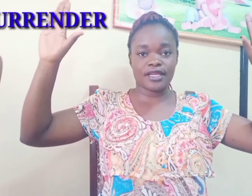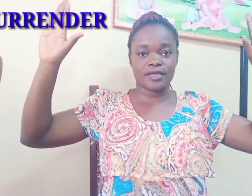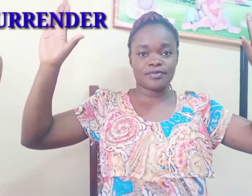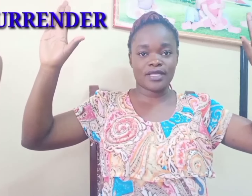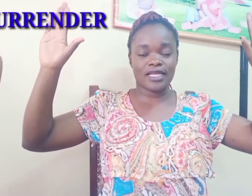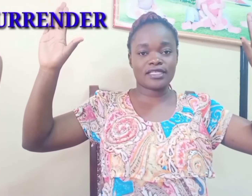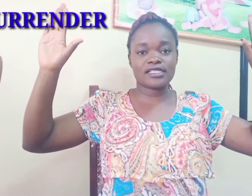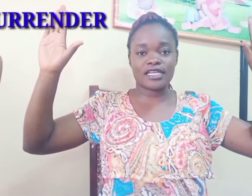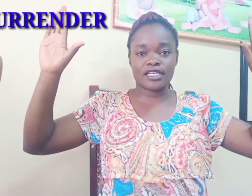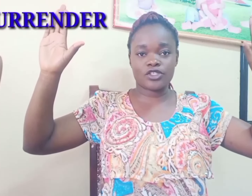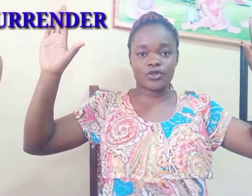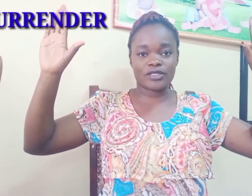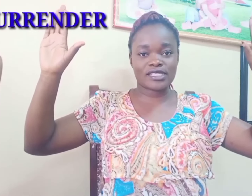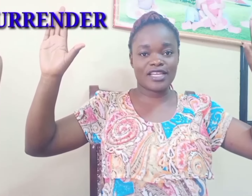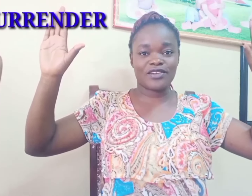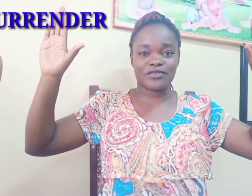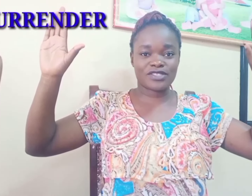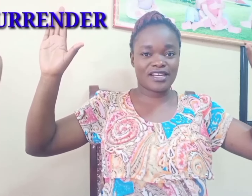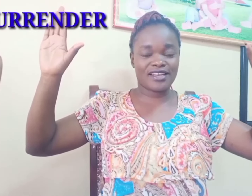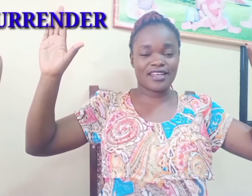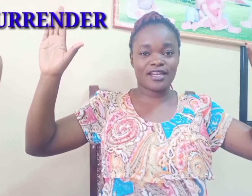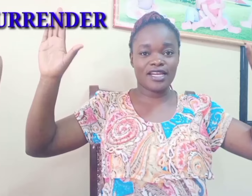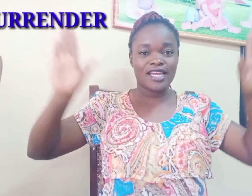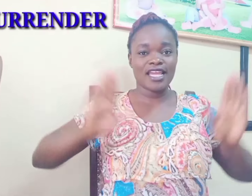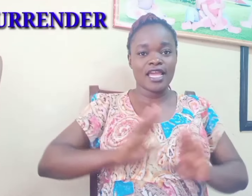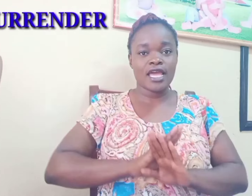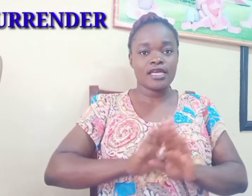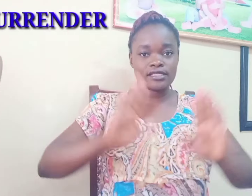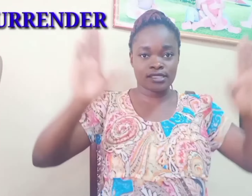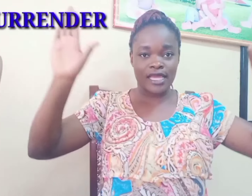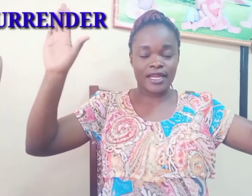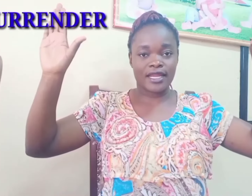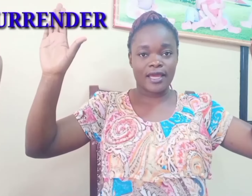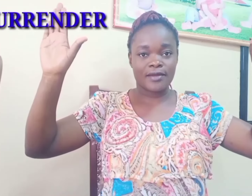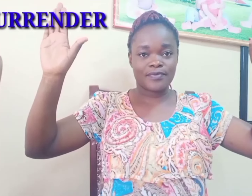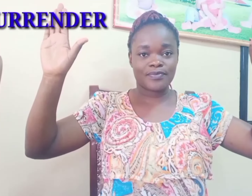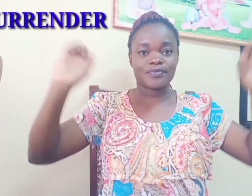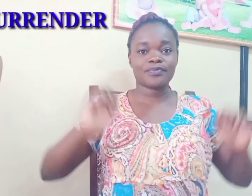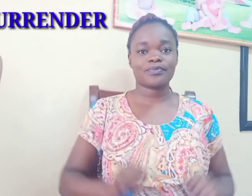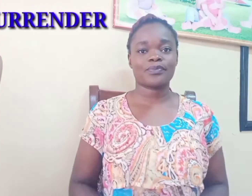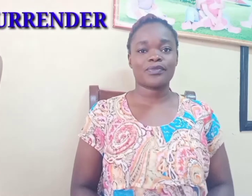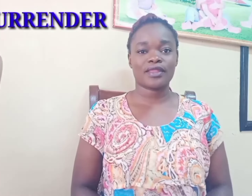surrender. And this is a natural sign of surrendering. Surrender.